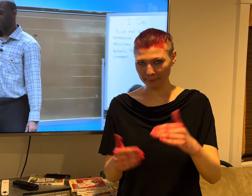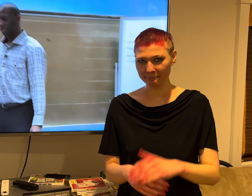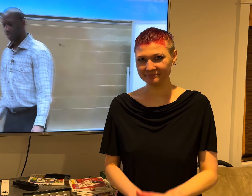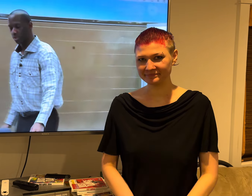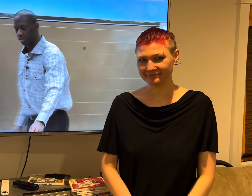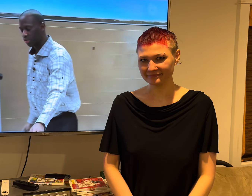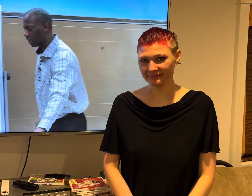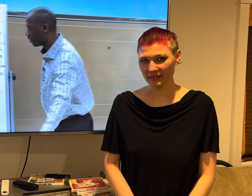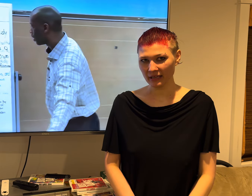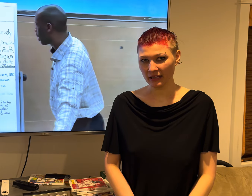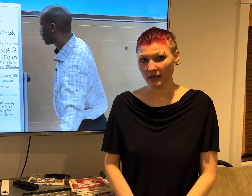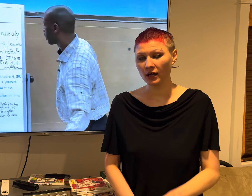Page 279.